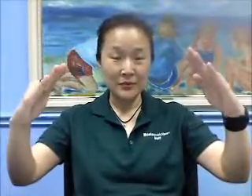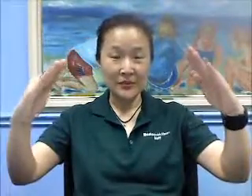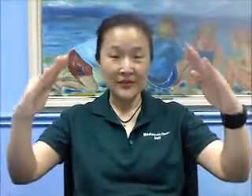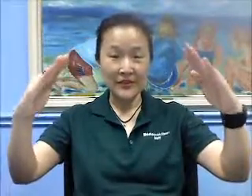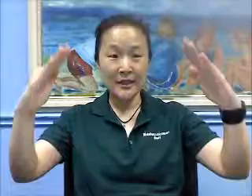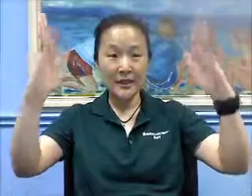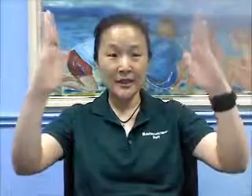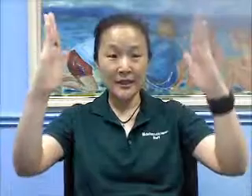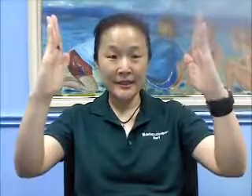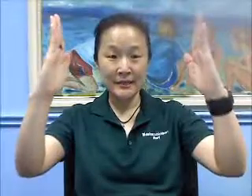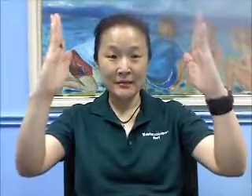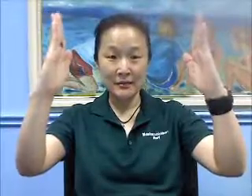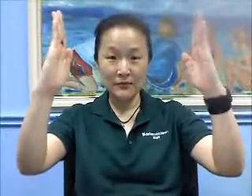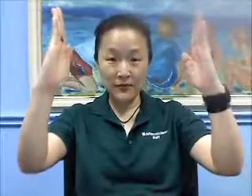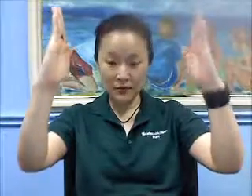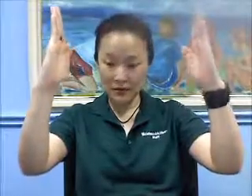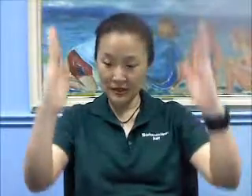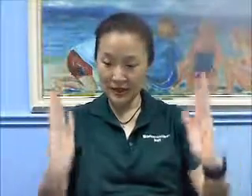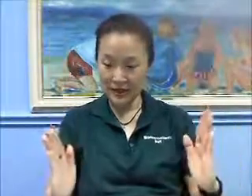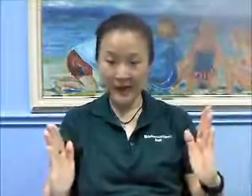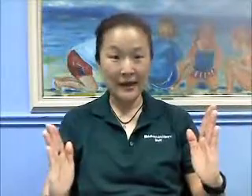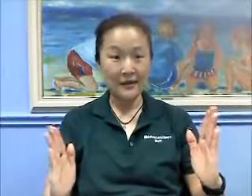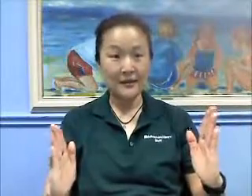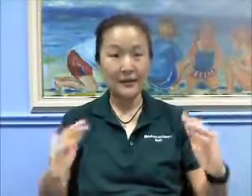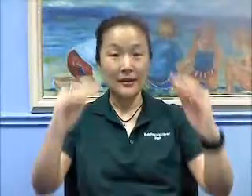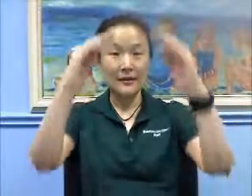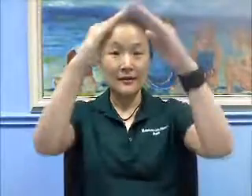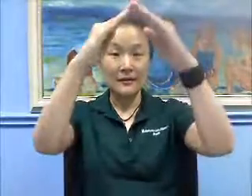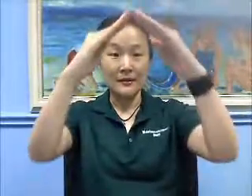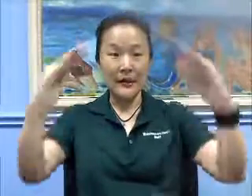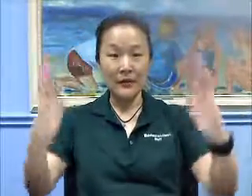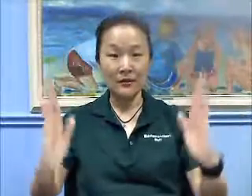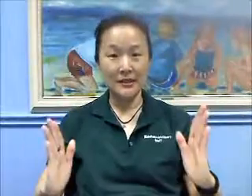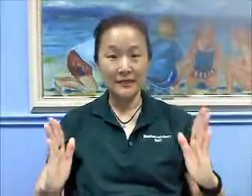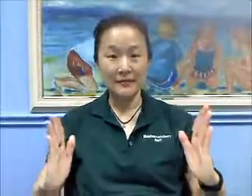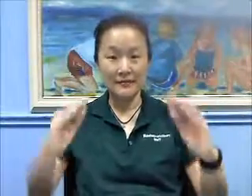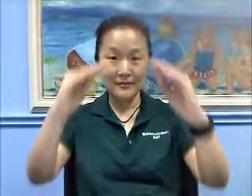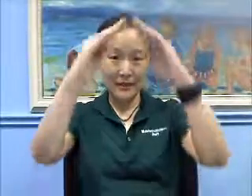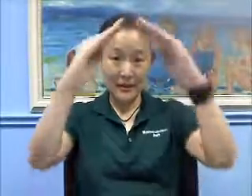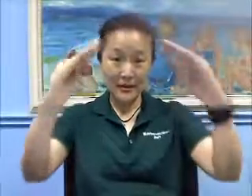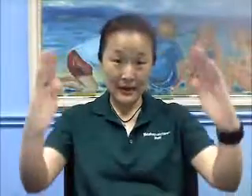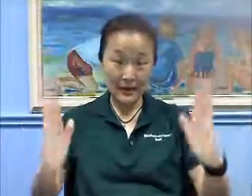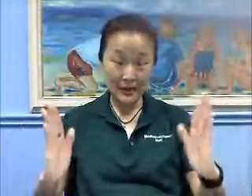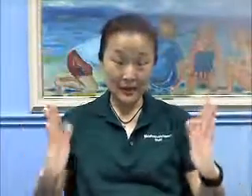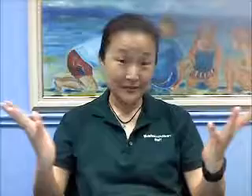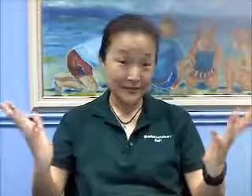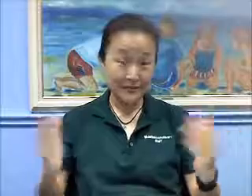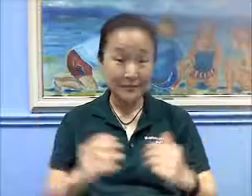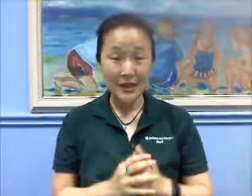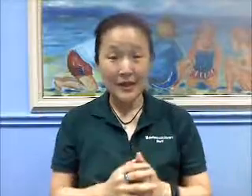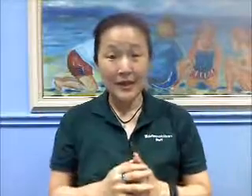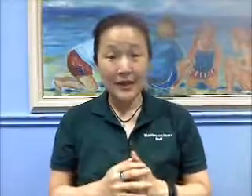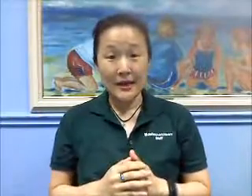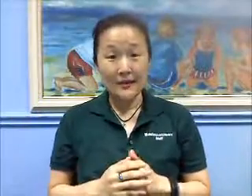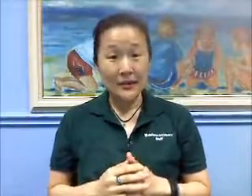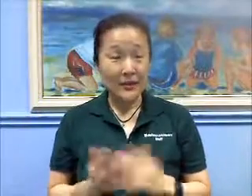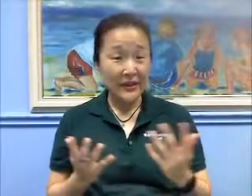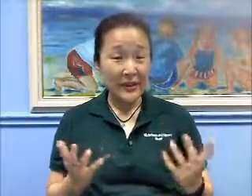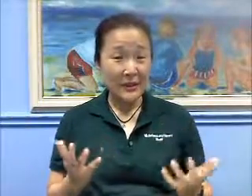roof, and then you bring it down for the two sides of the house. So house, house. If you don't live in a house,